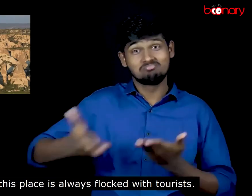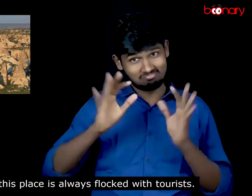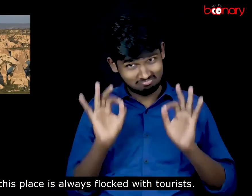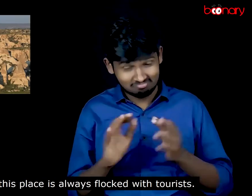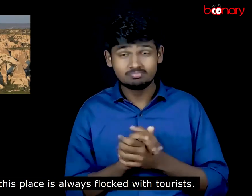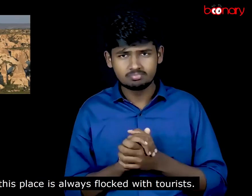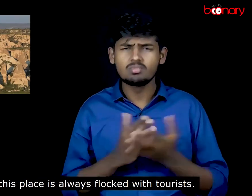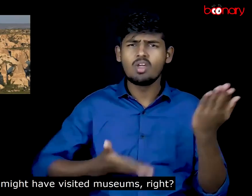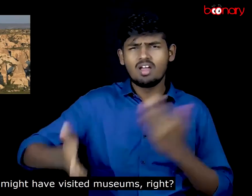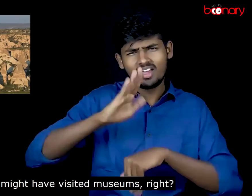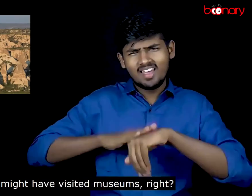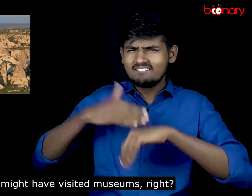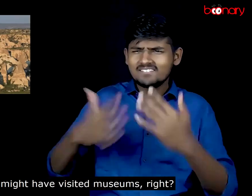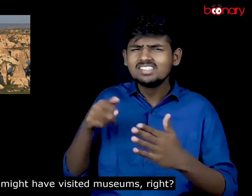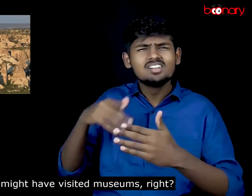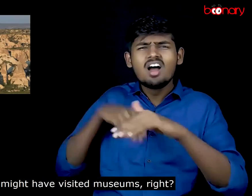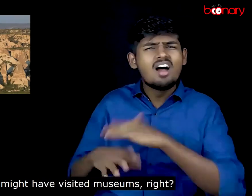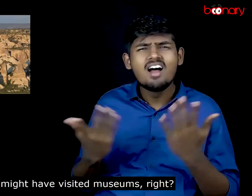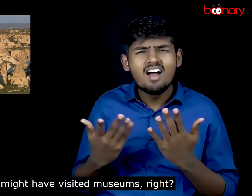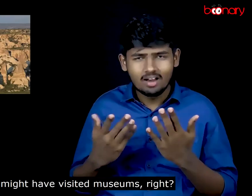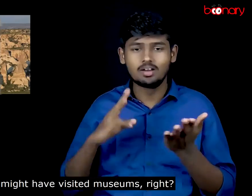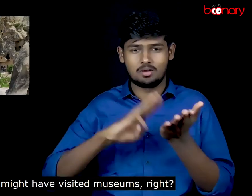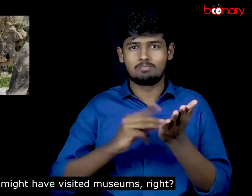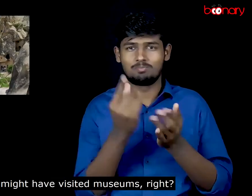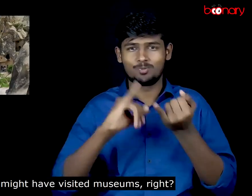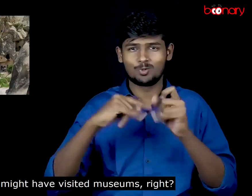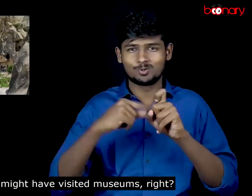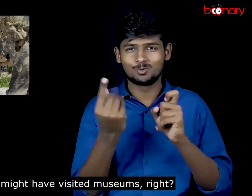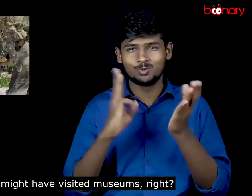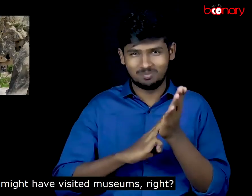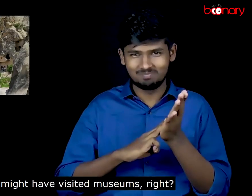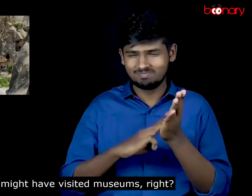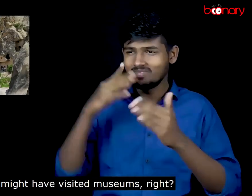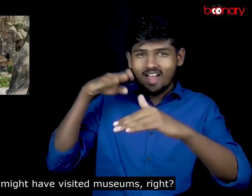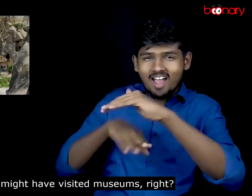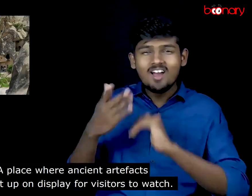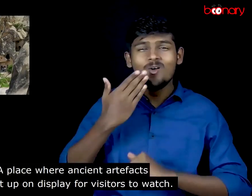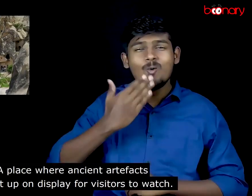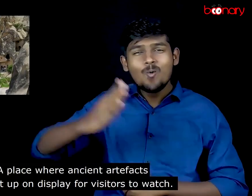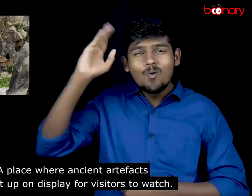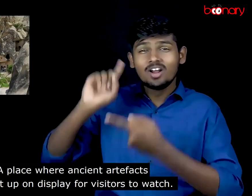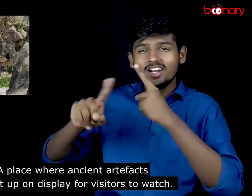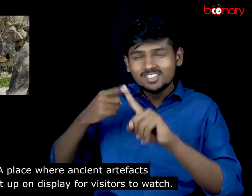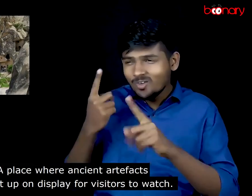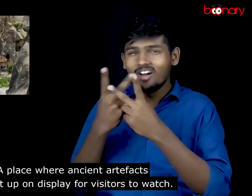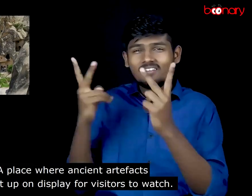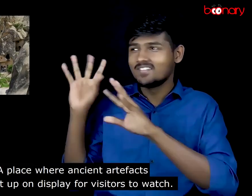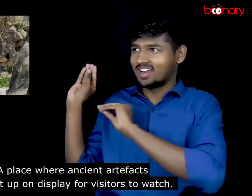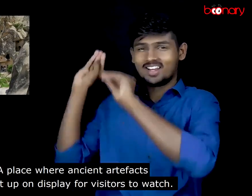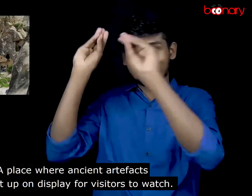with tourists. We all might have visited museums, right? A place where